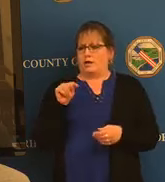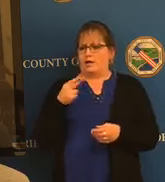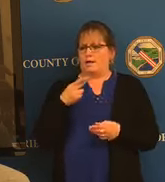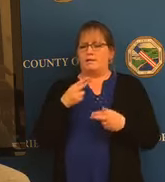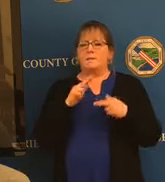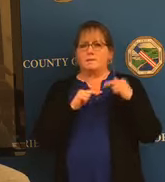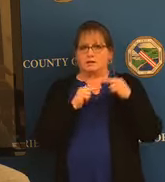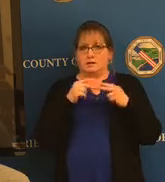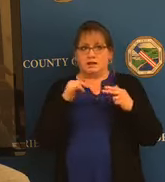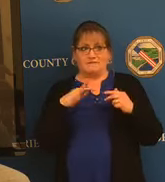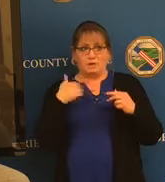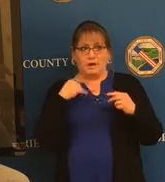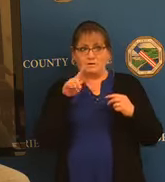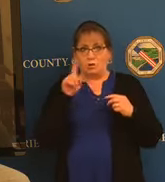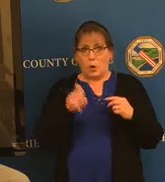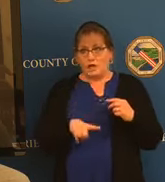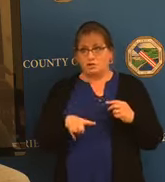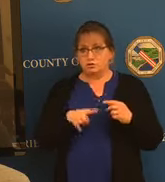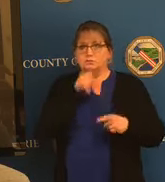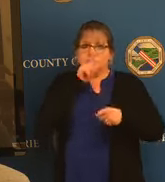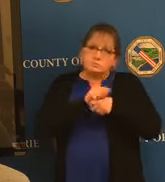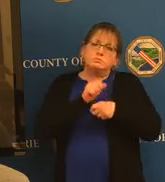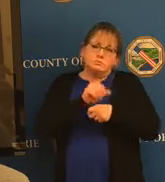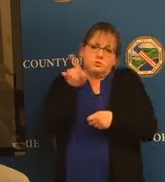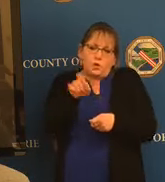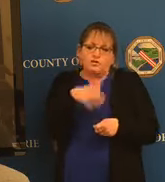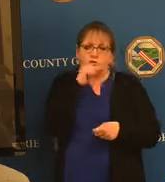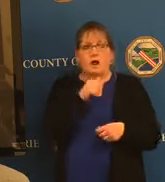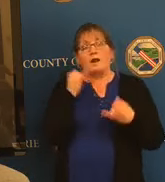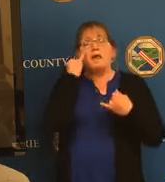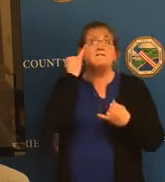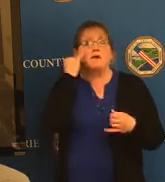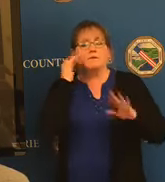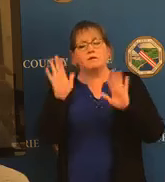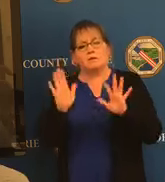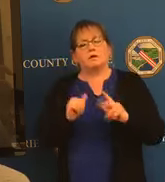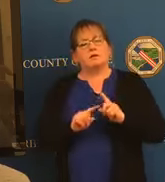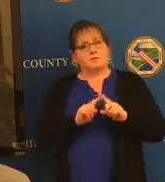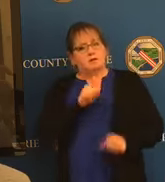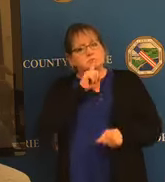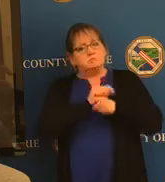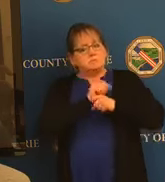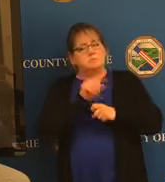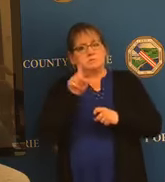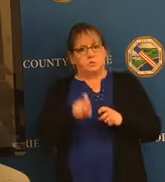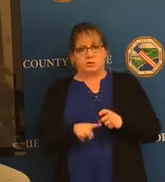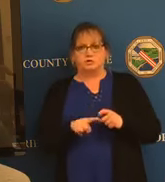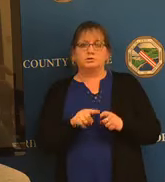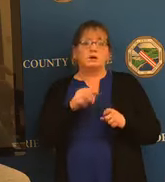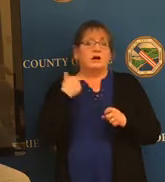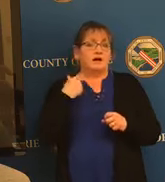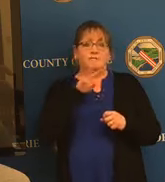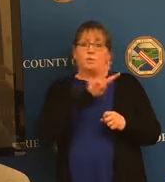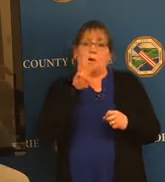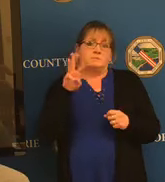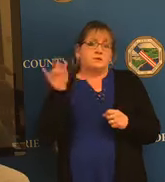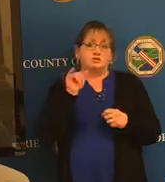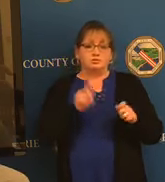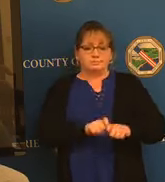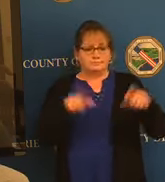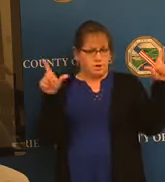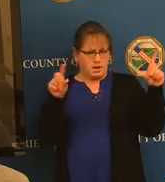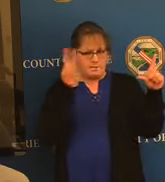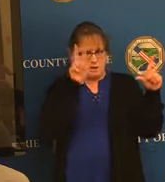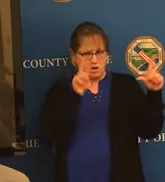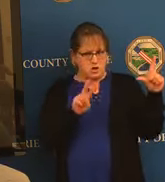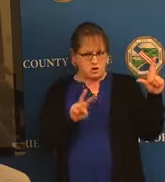questions that are not hypotheticals, you can call the call center. If you have questions otherwise, go to the websites. There's lots of websites out there. And just know